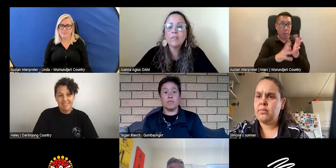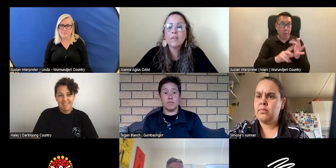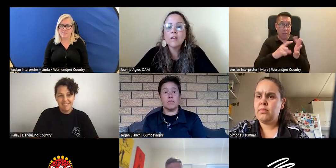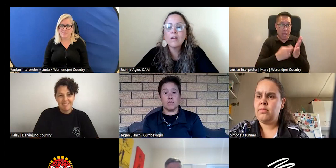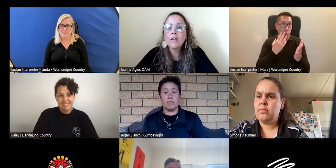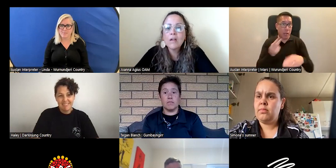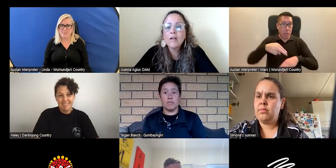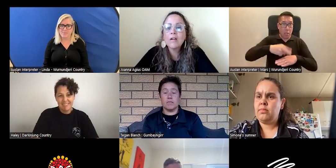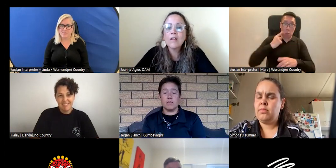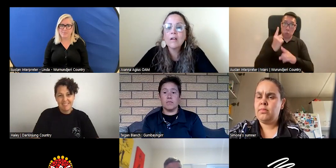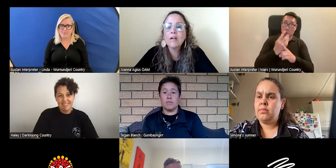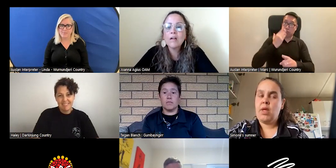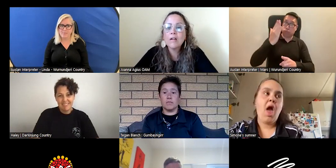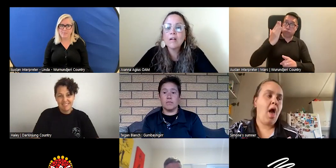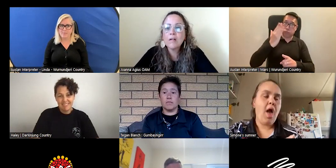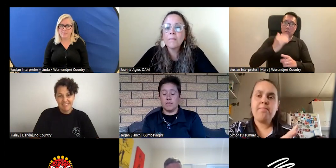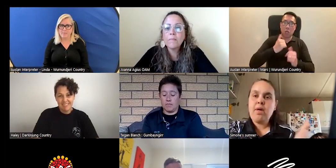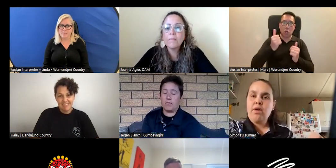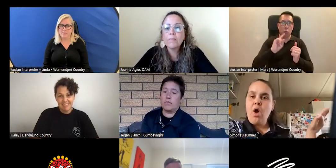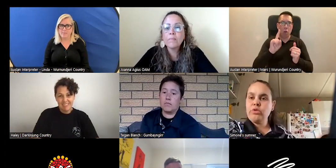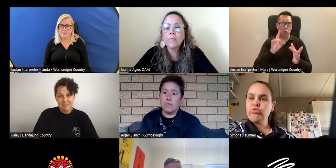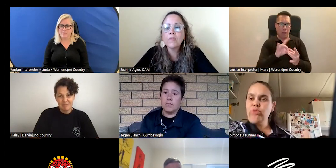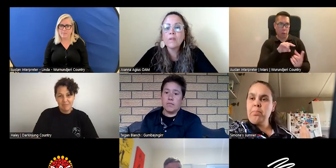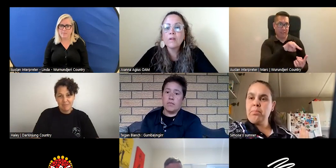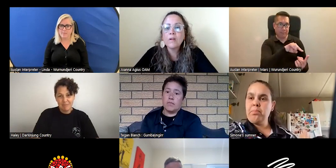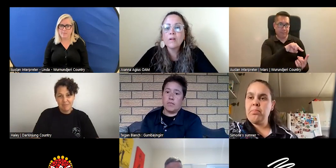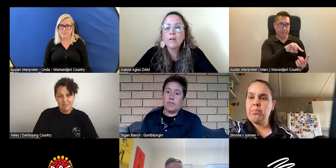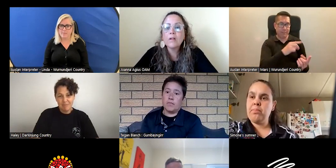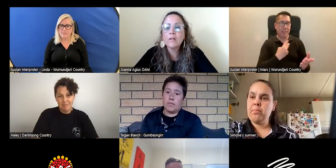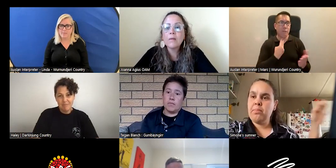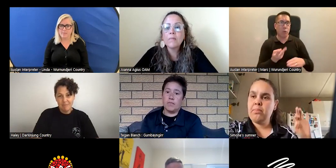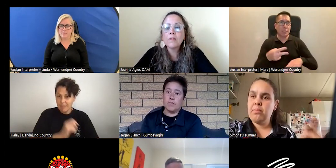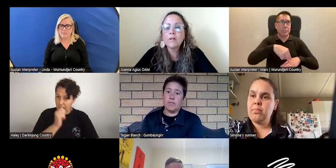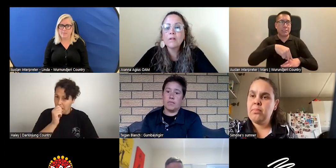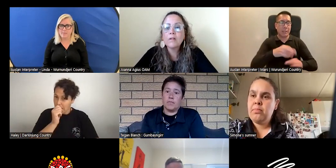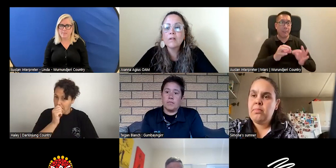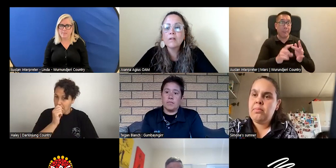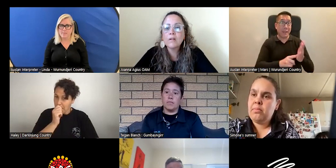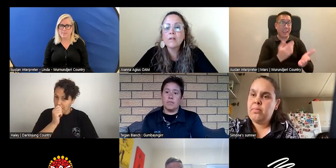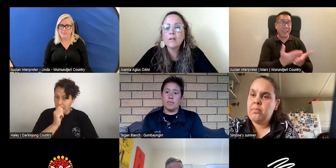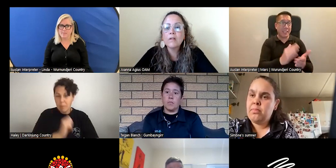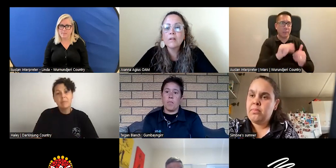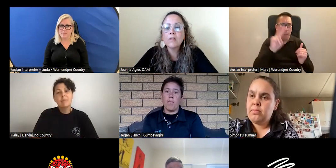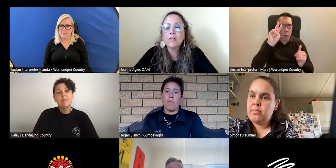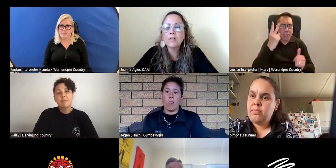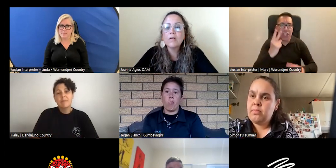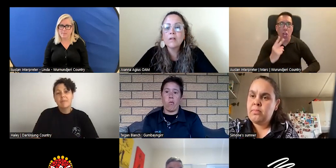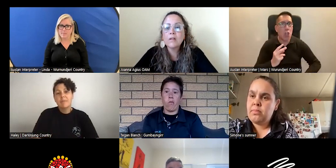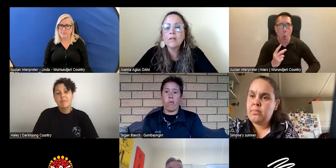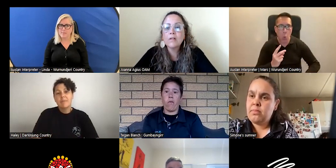Parliament, made some very good reference about, this voice bill isn't about politics. This voice bill should